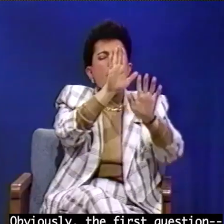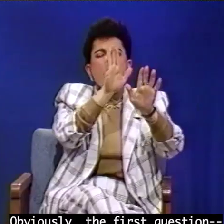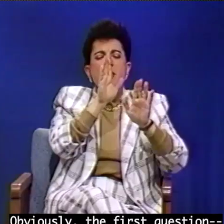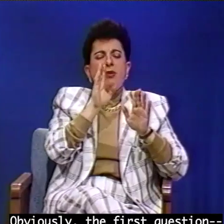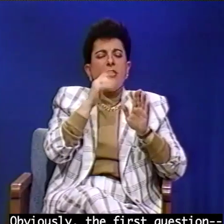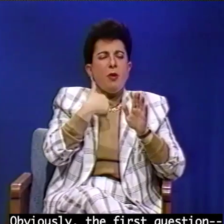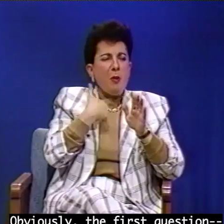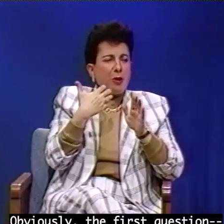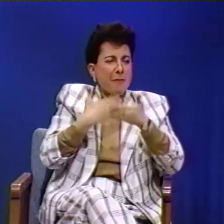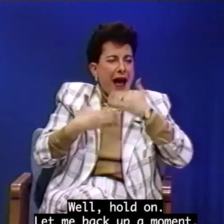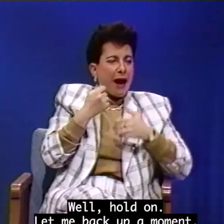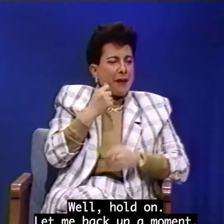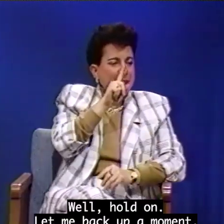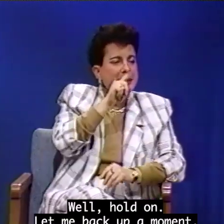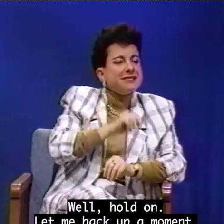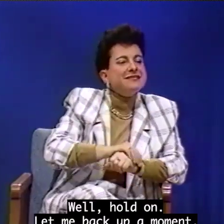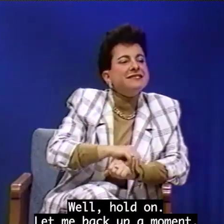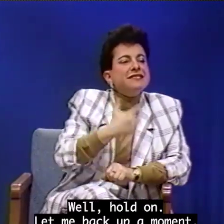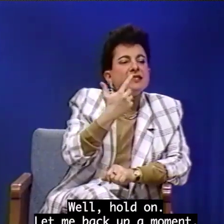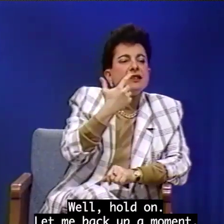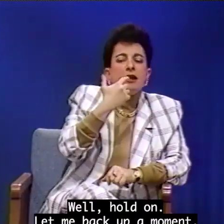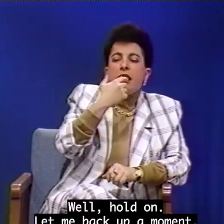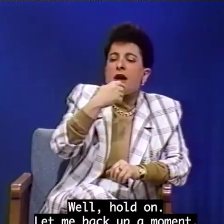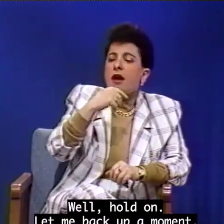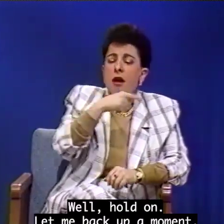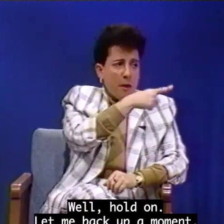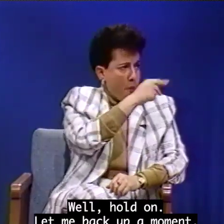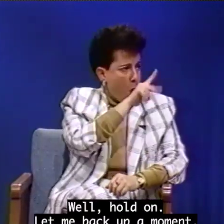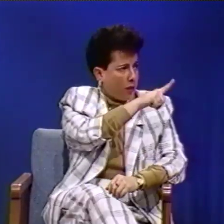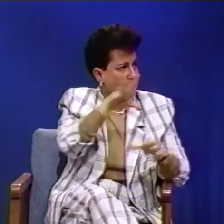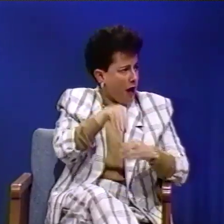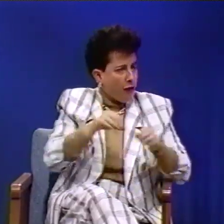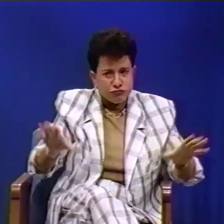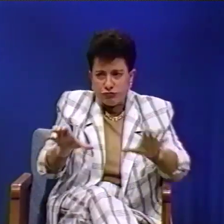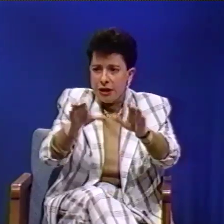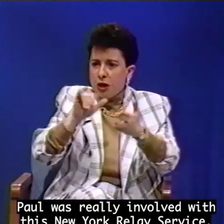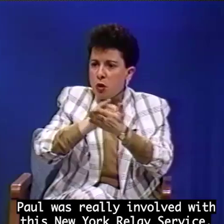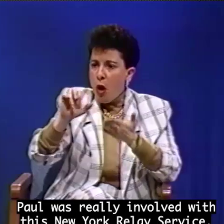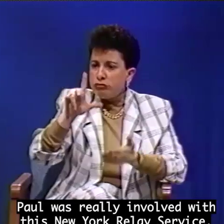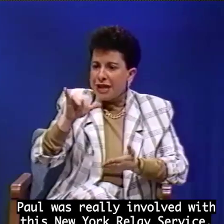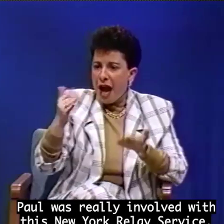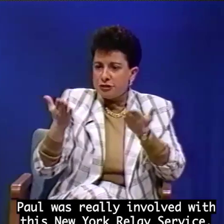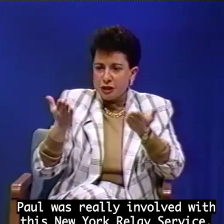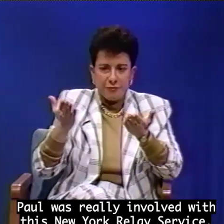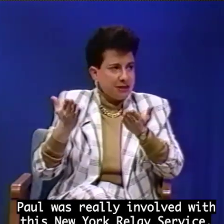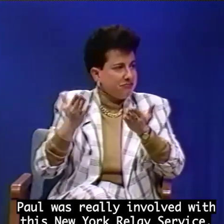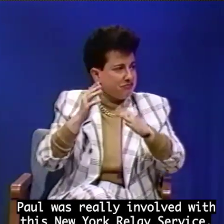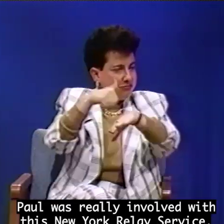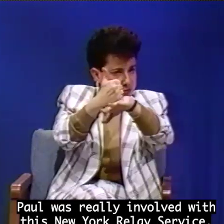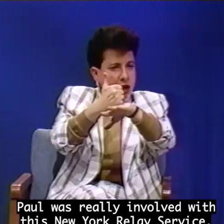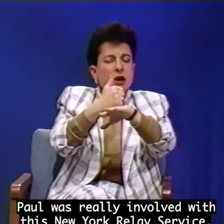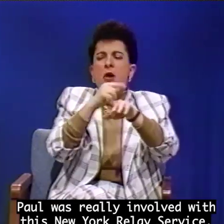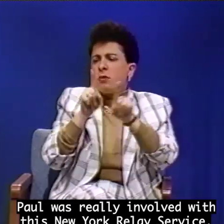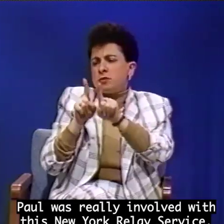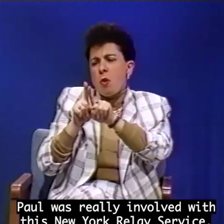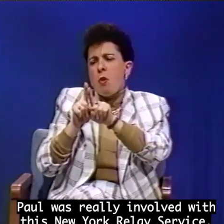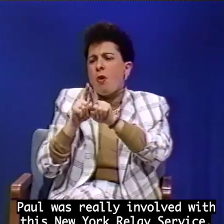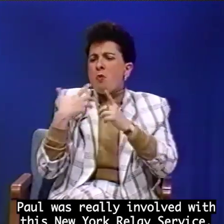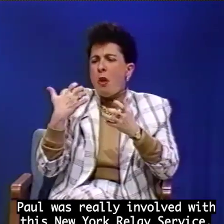Obviously, the first question, well, hold on, let me back up a moment. Paul was really involved with this New York Relay